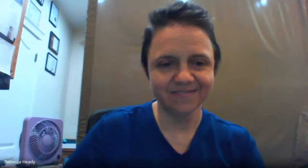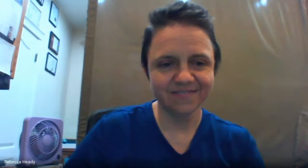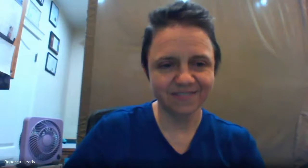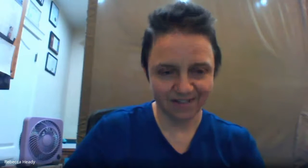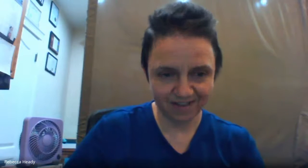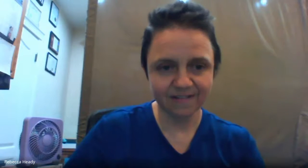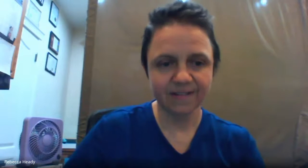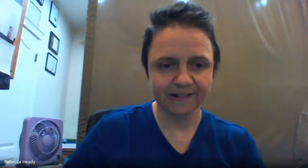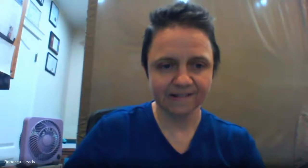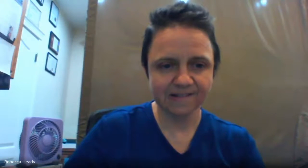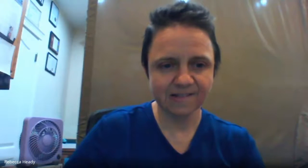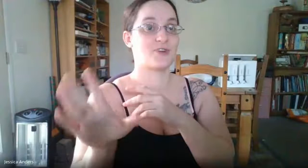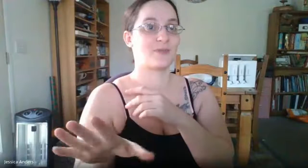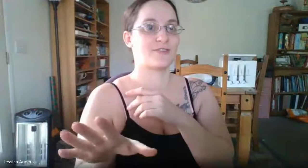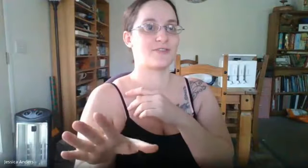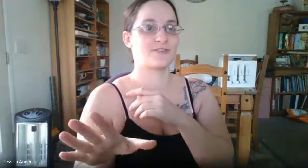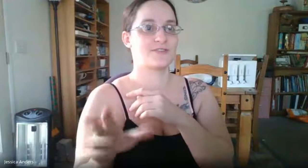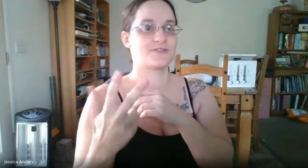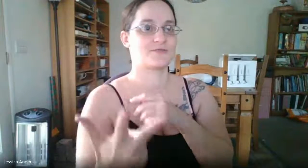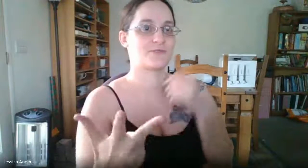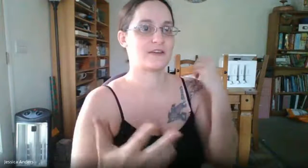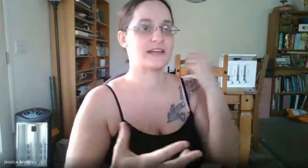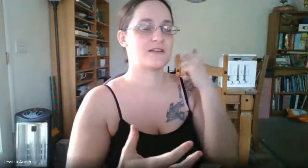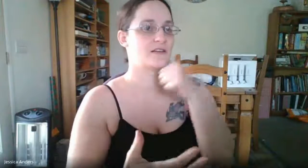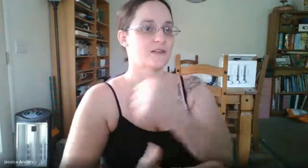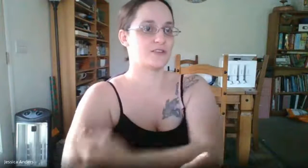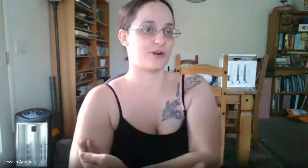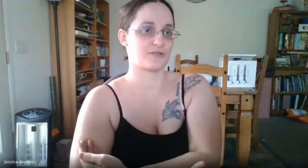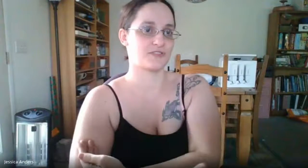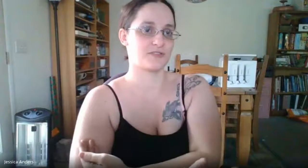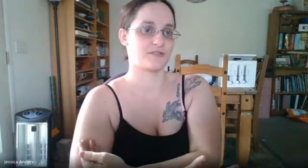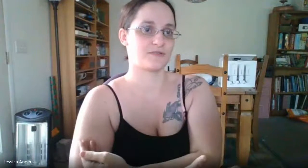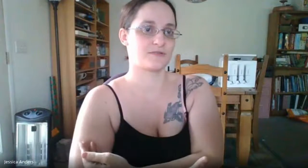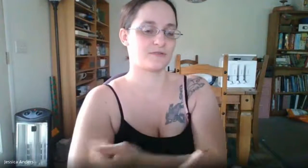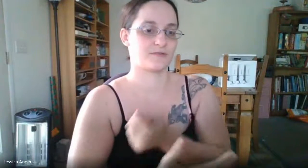Uh-huh. Oh, no plural. So 3 daughters. Okay.